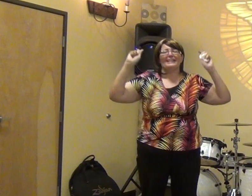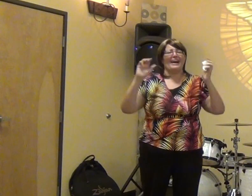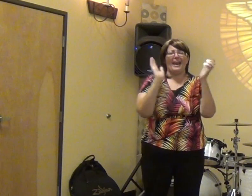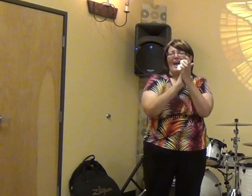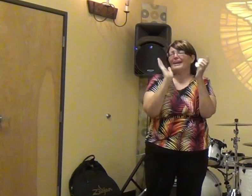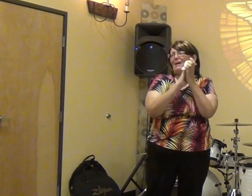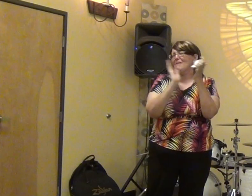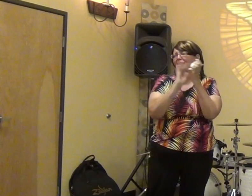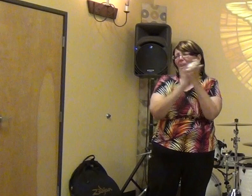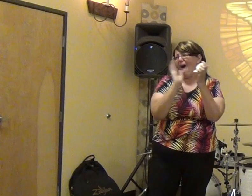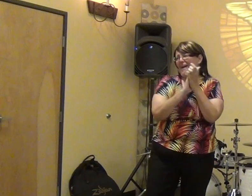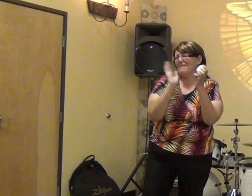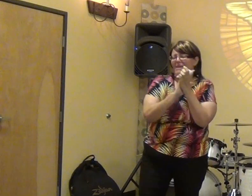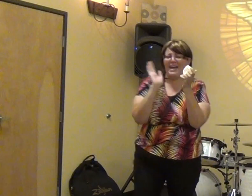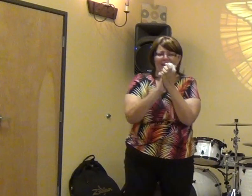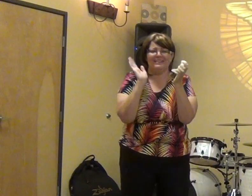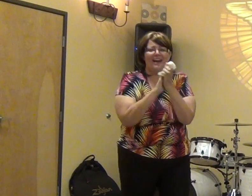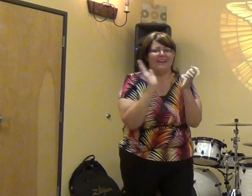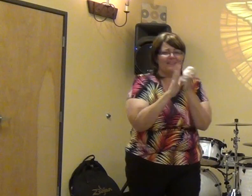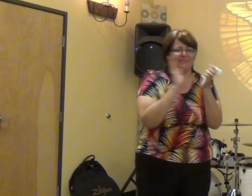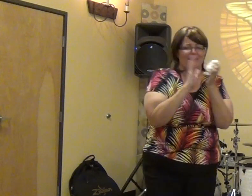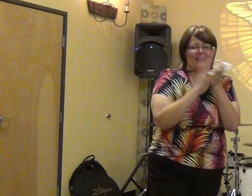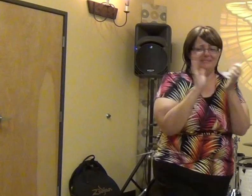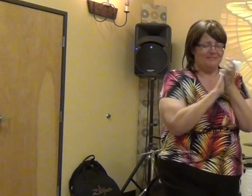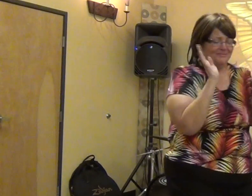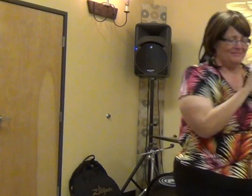So I just thank God, I got my card.